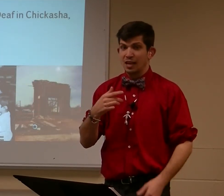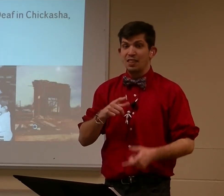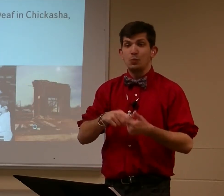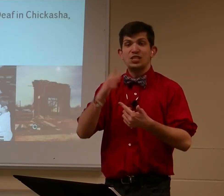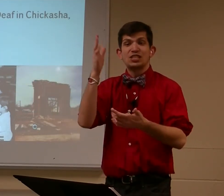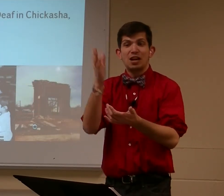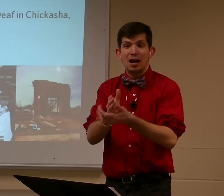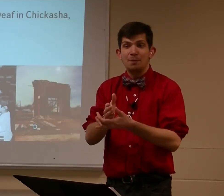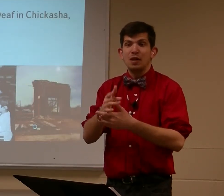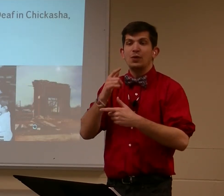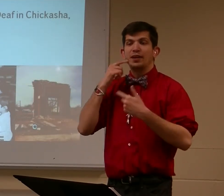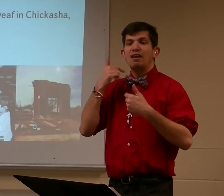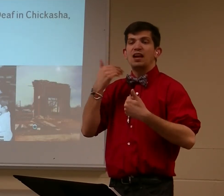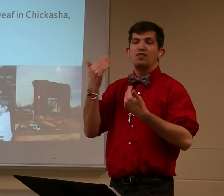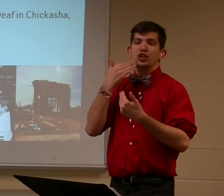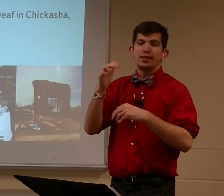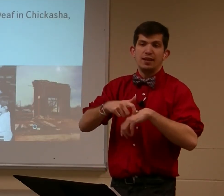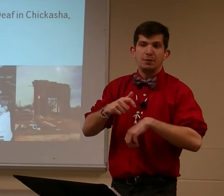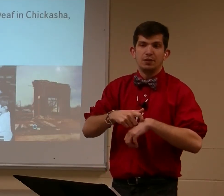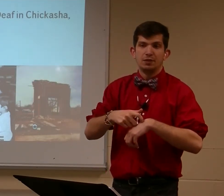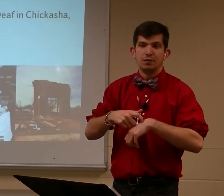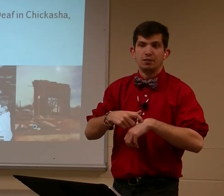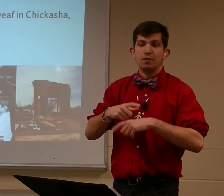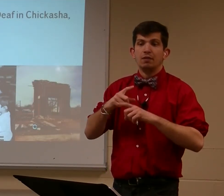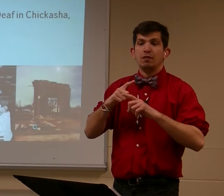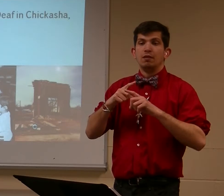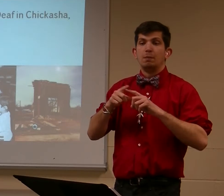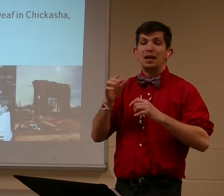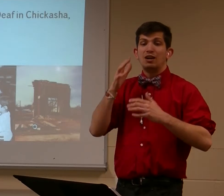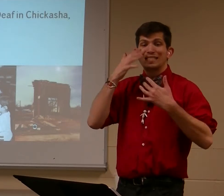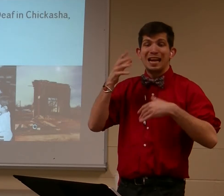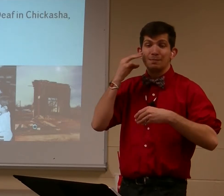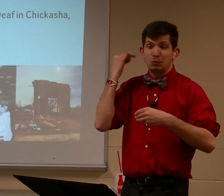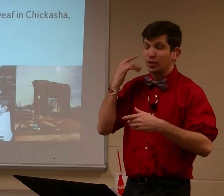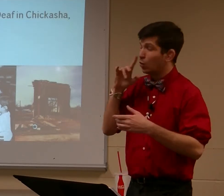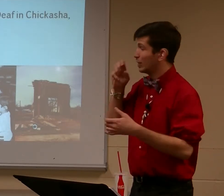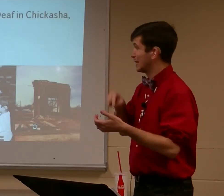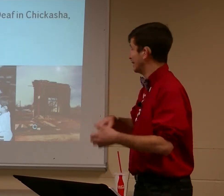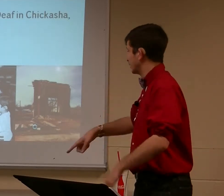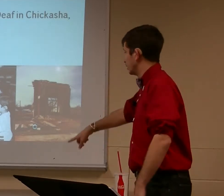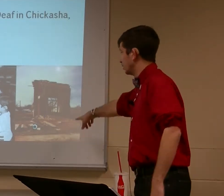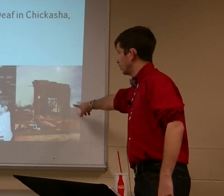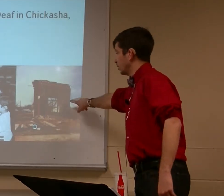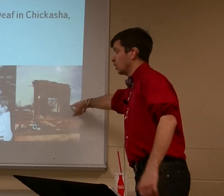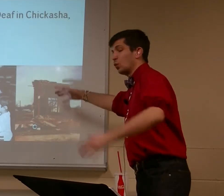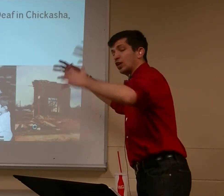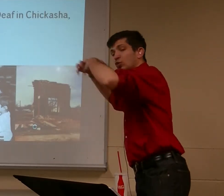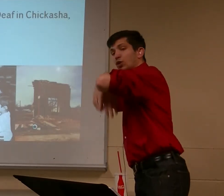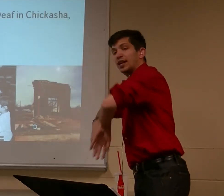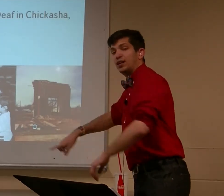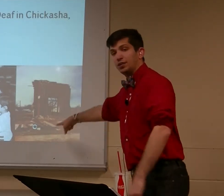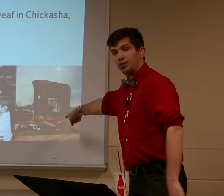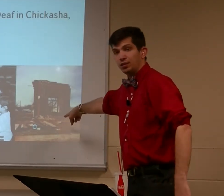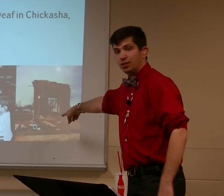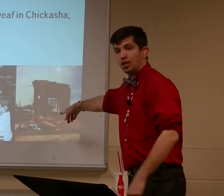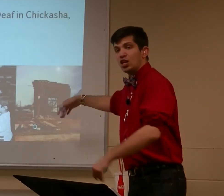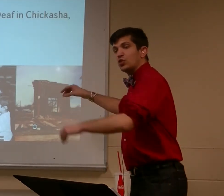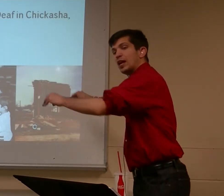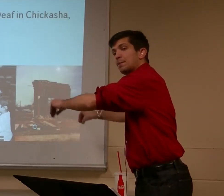then we stop, and we laugh and have a good time. But our sad memory was this, when it poured down. We had to move